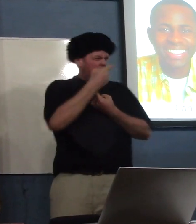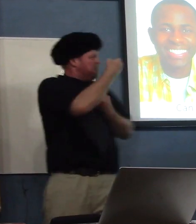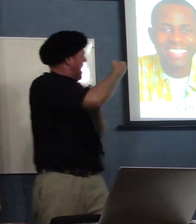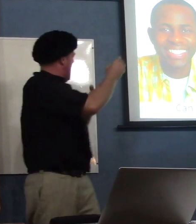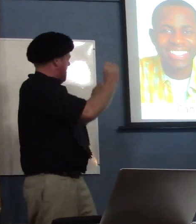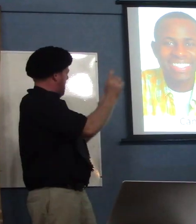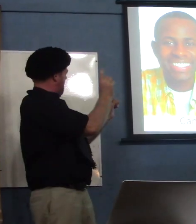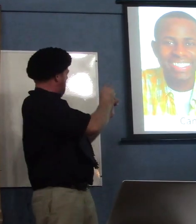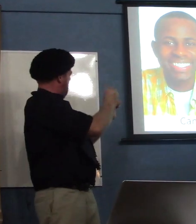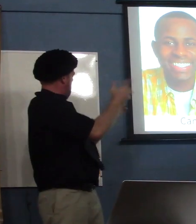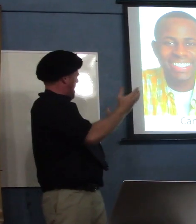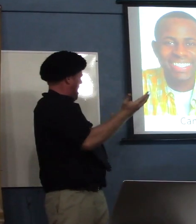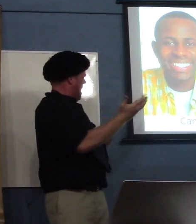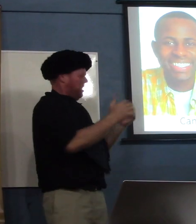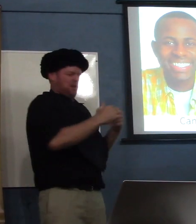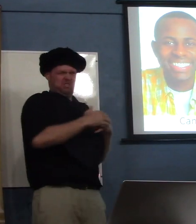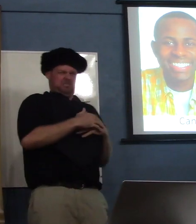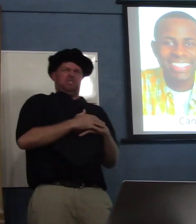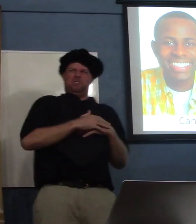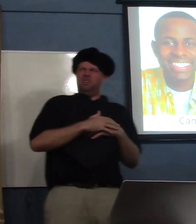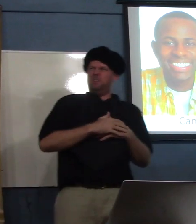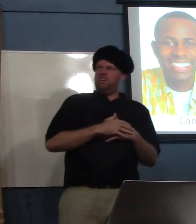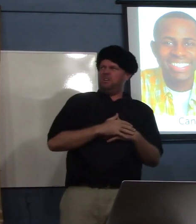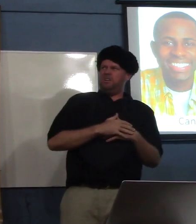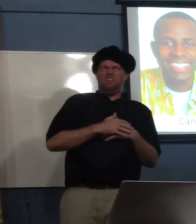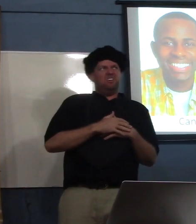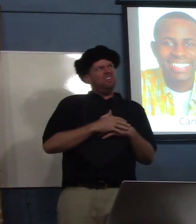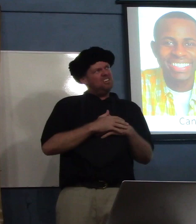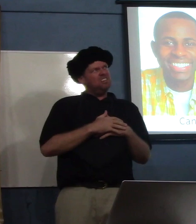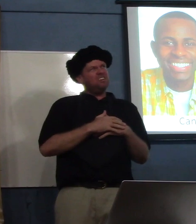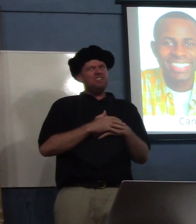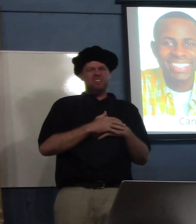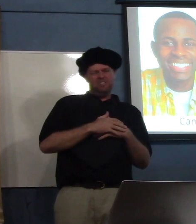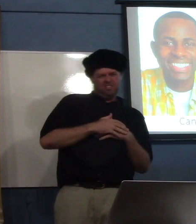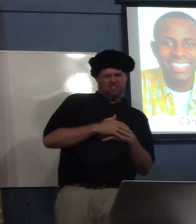Why are they just constantly picking on me? I'm not that bad.